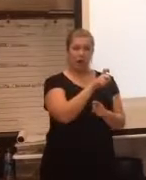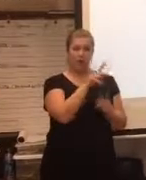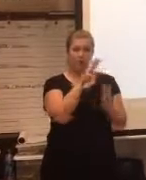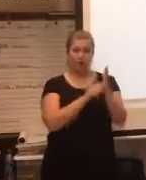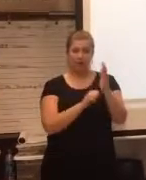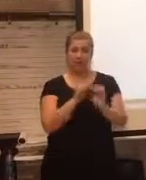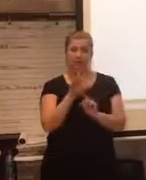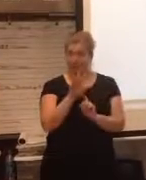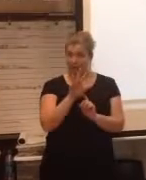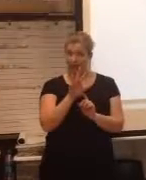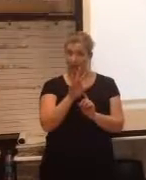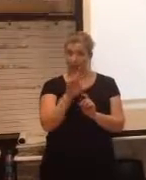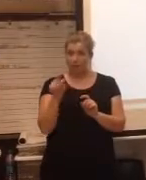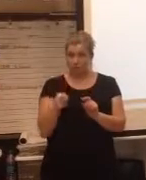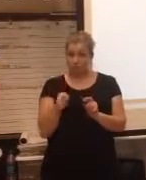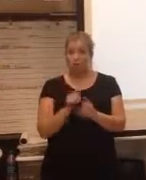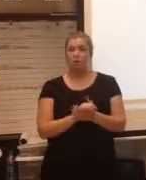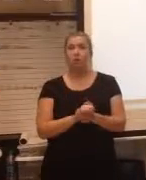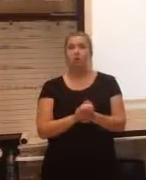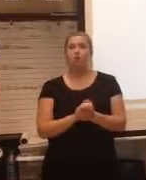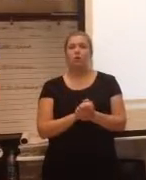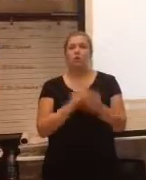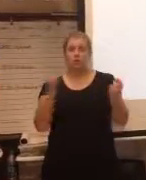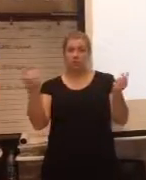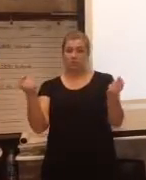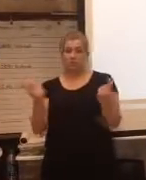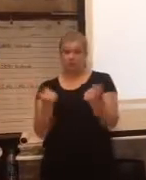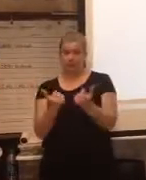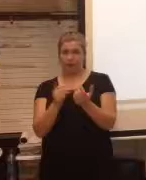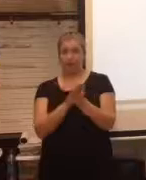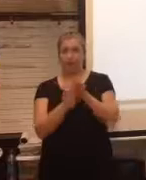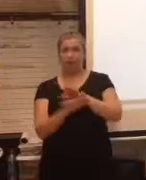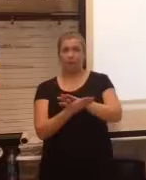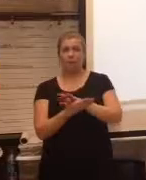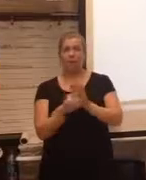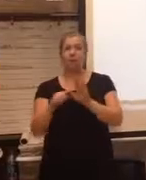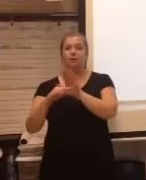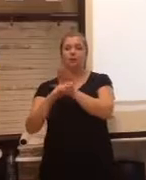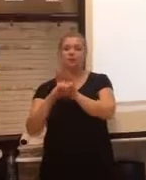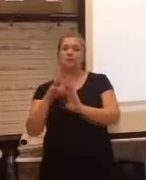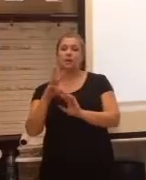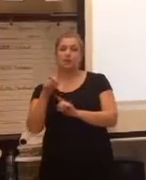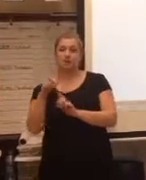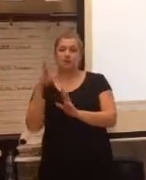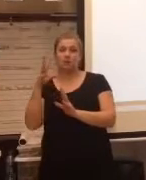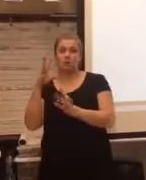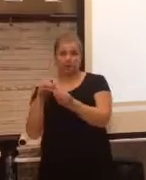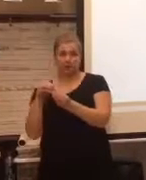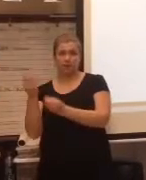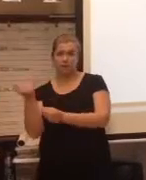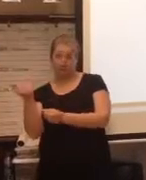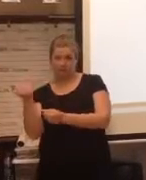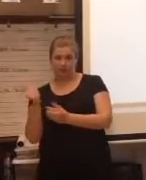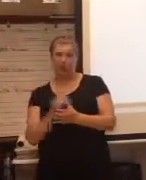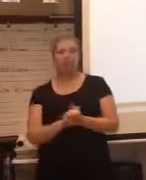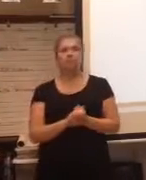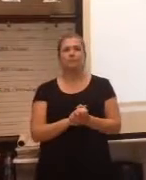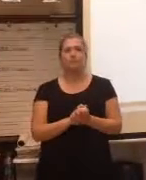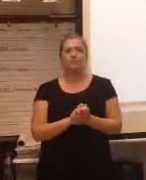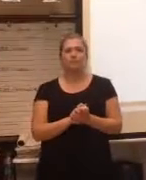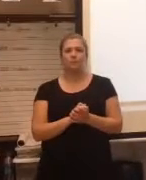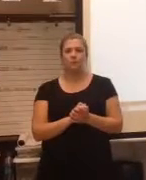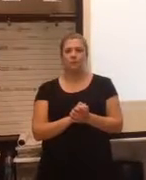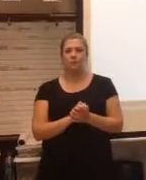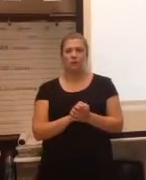2x minus 5, and we simplified it to be negative 6x plus 15. In